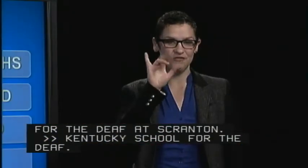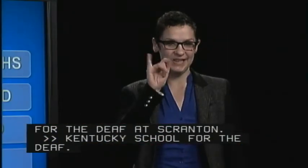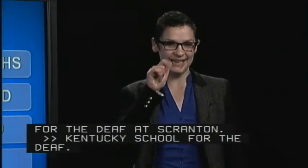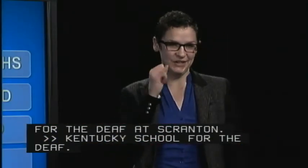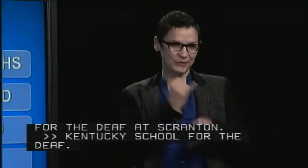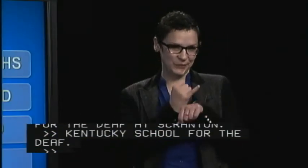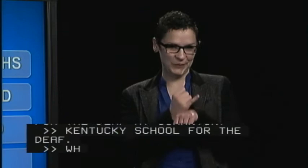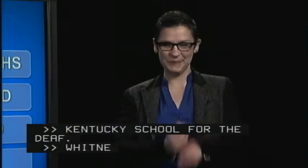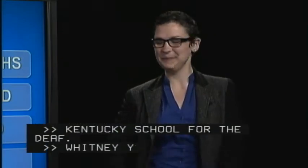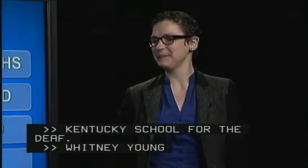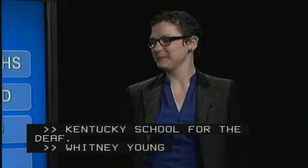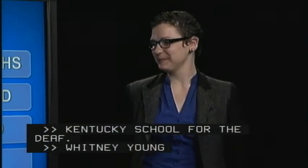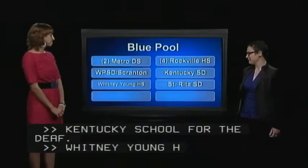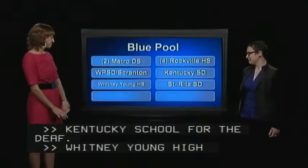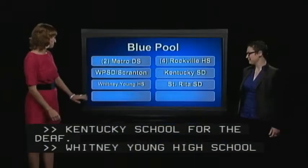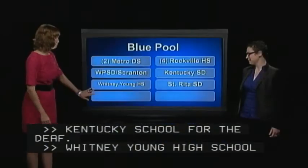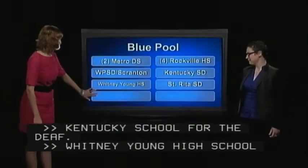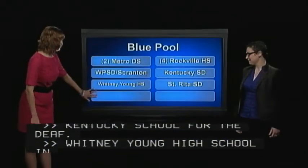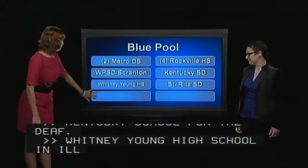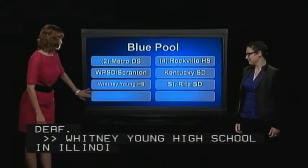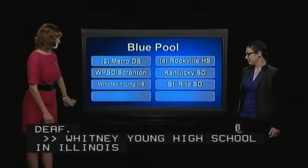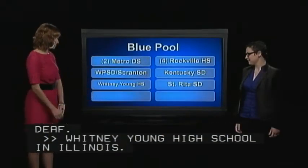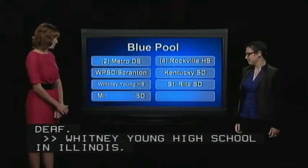St. Rita School for the Deaf.